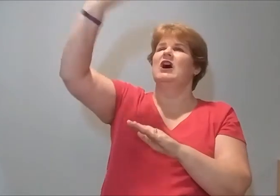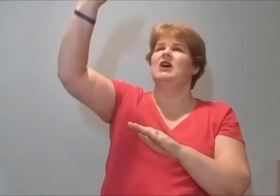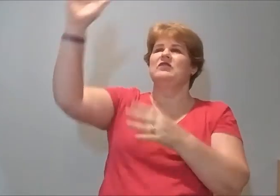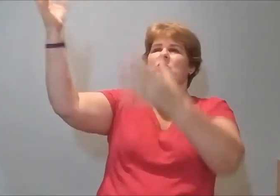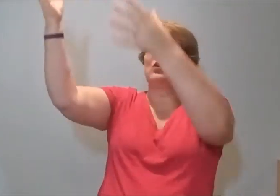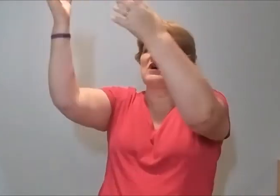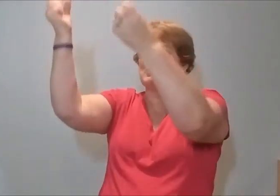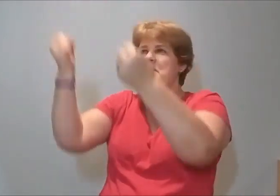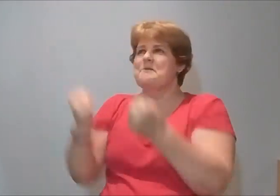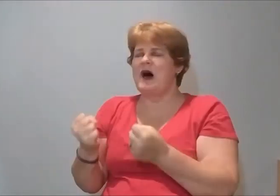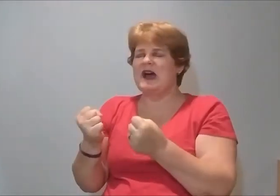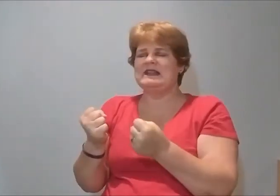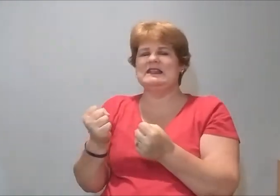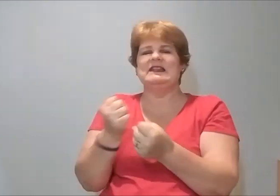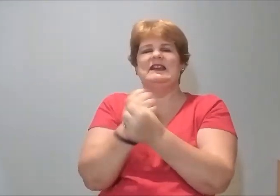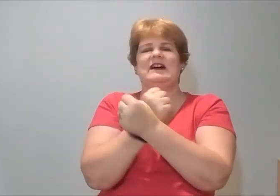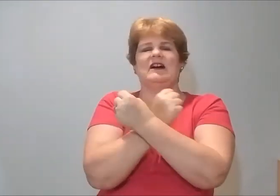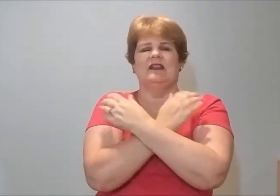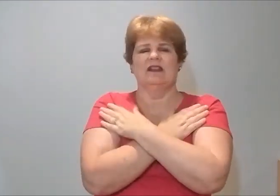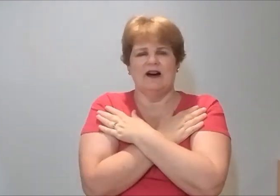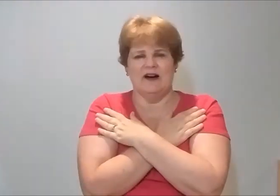of your mighty love.